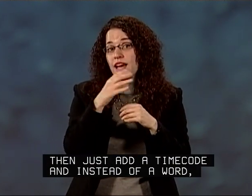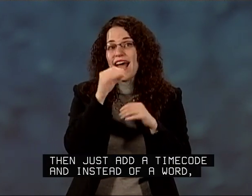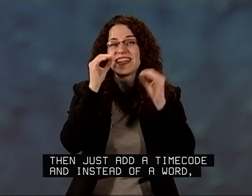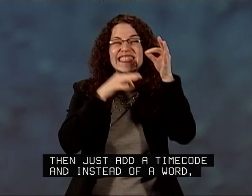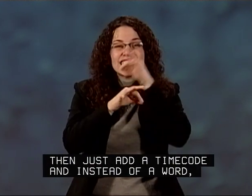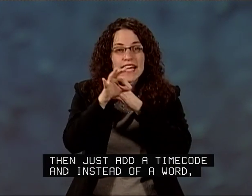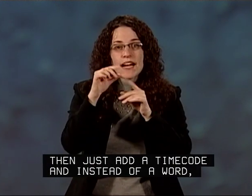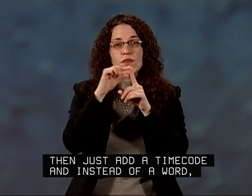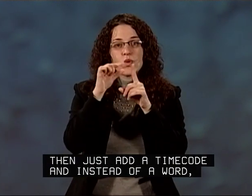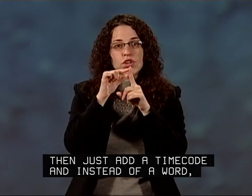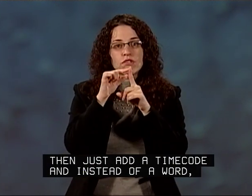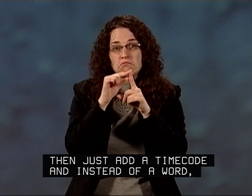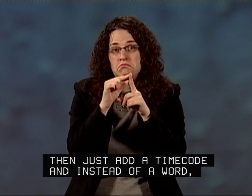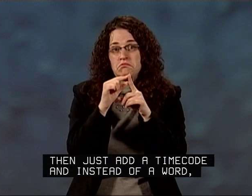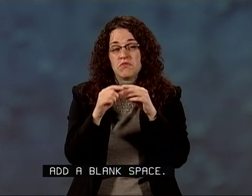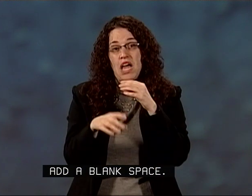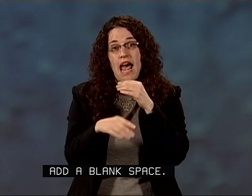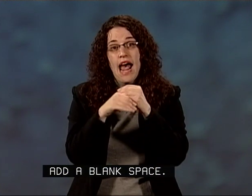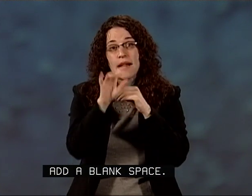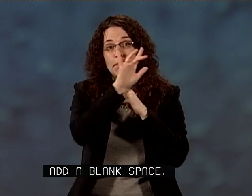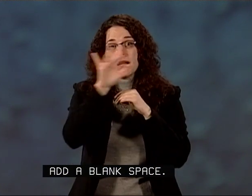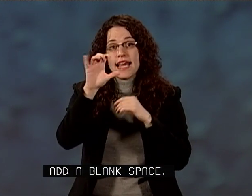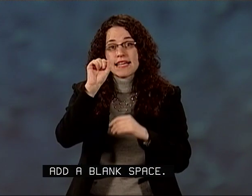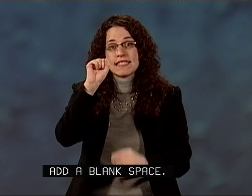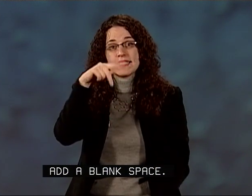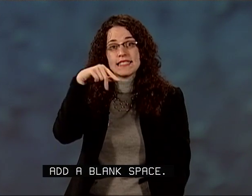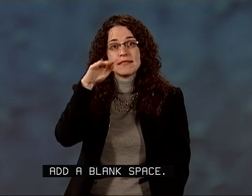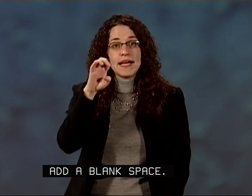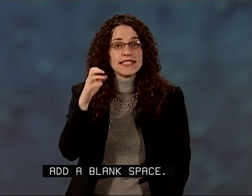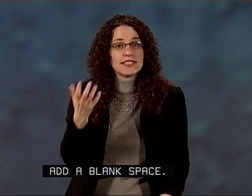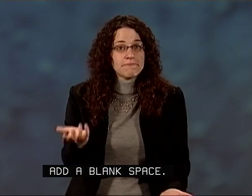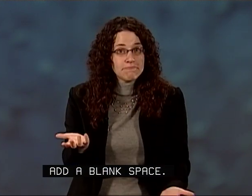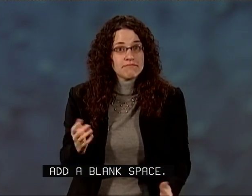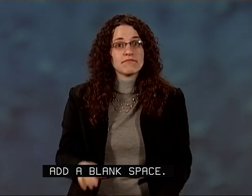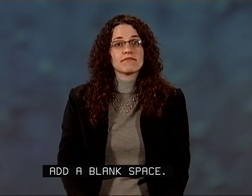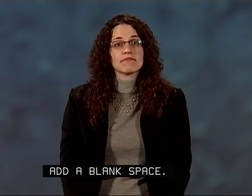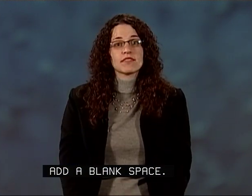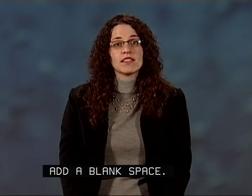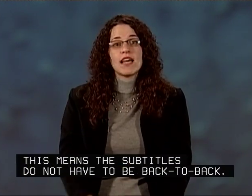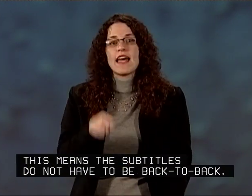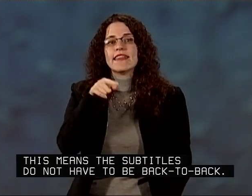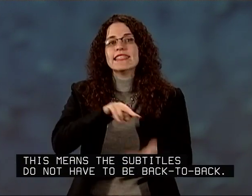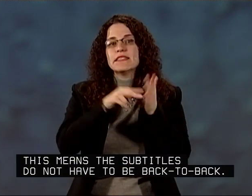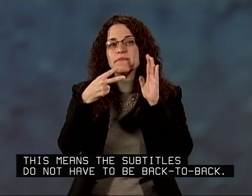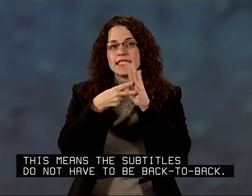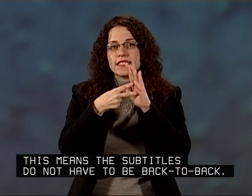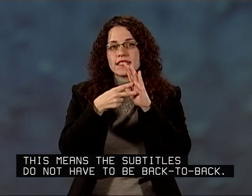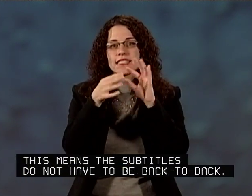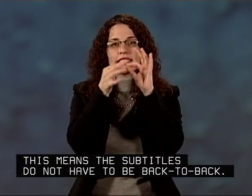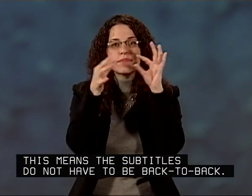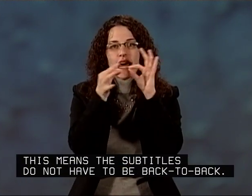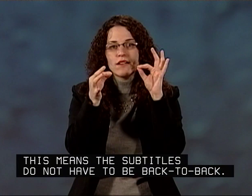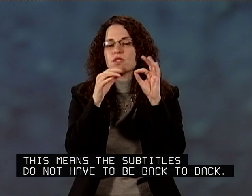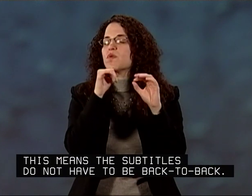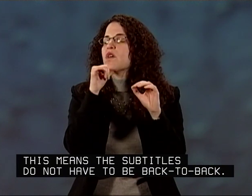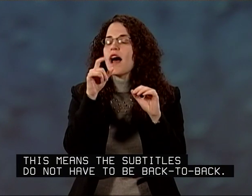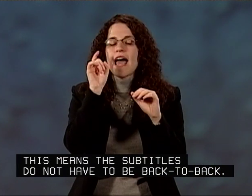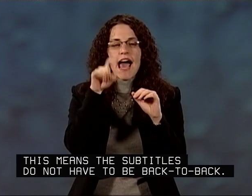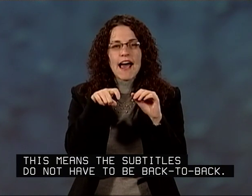and instead of a word, add a blank space. This means the subtitles do not have